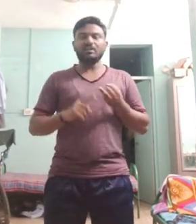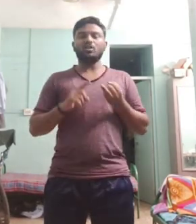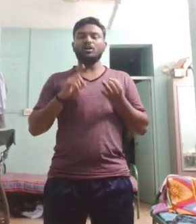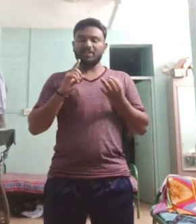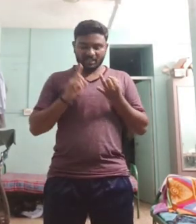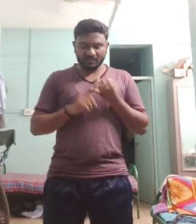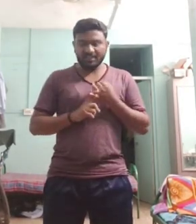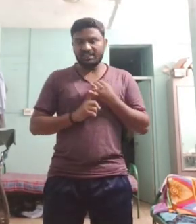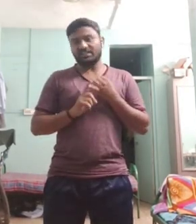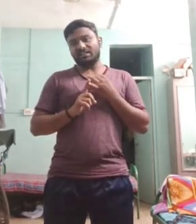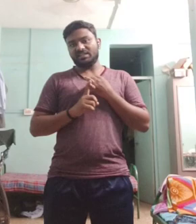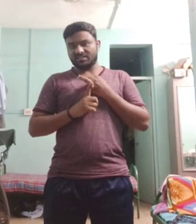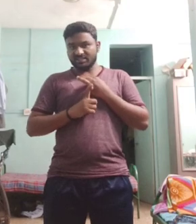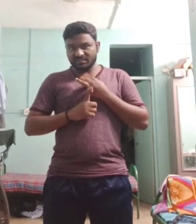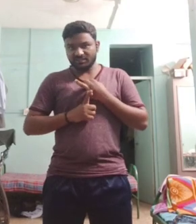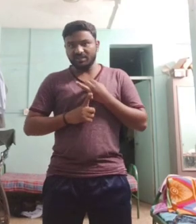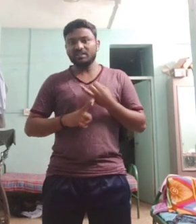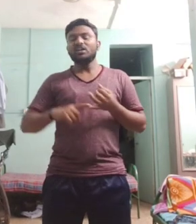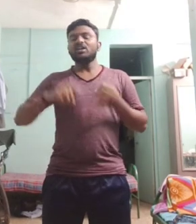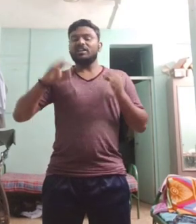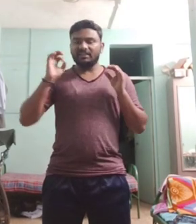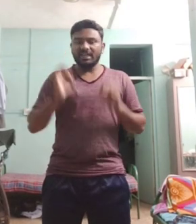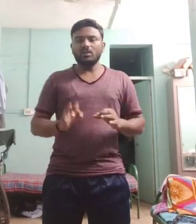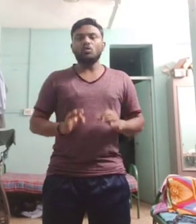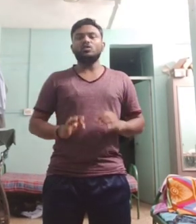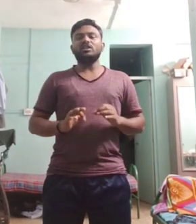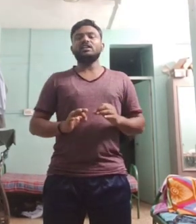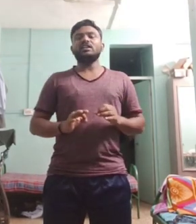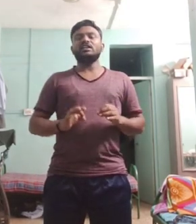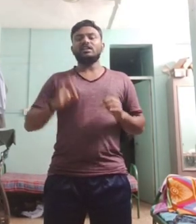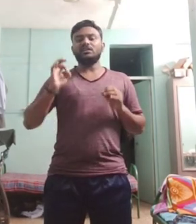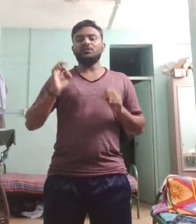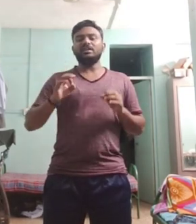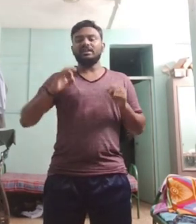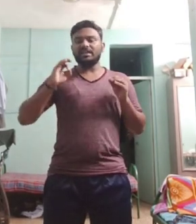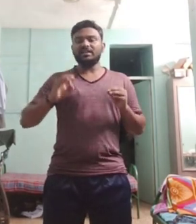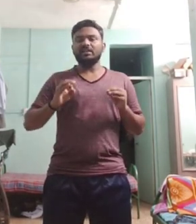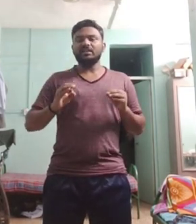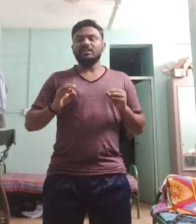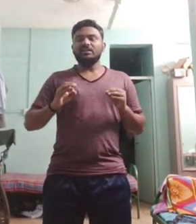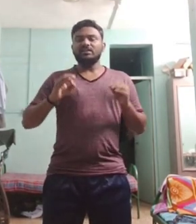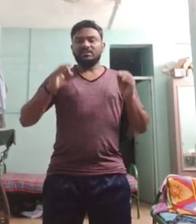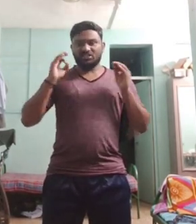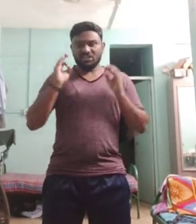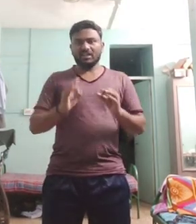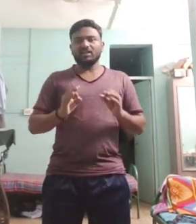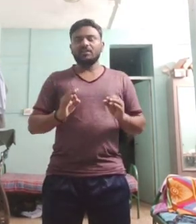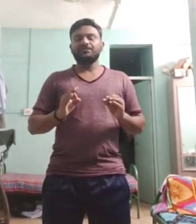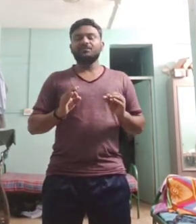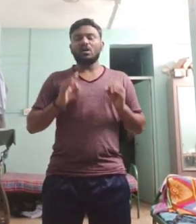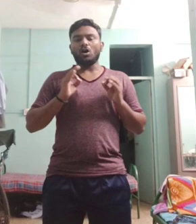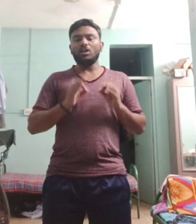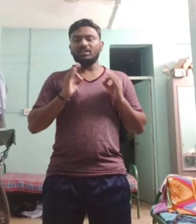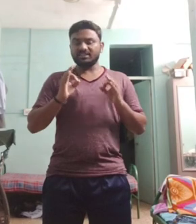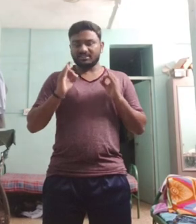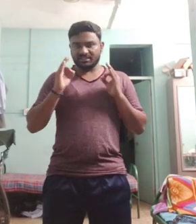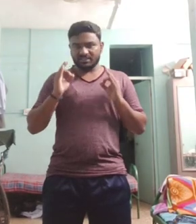or decrement that conditional statement. Then only it will get check all these